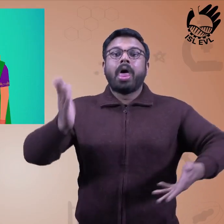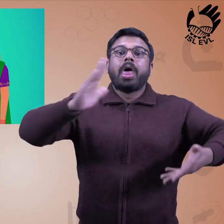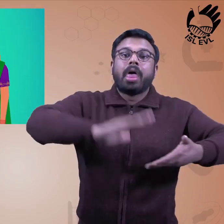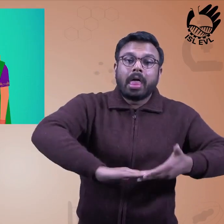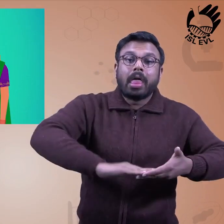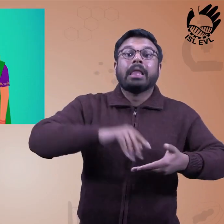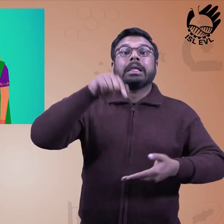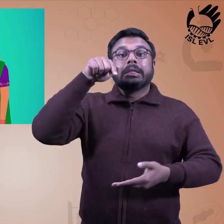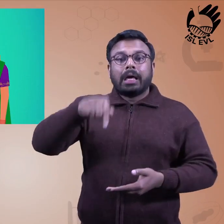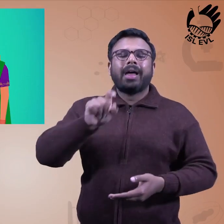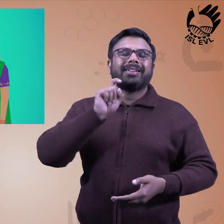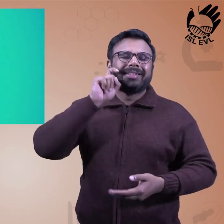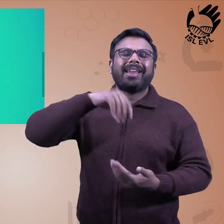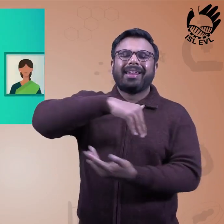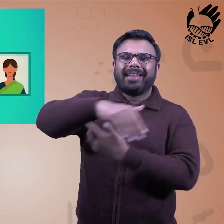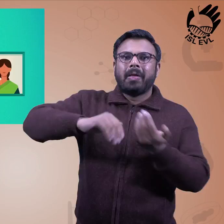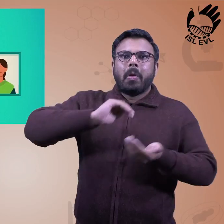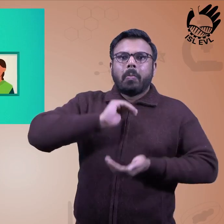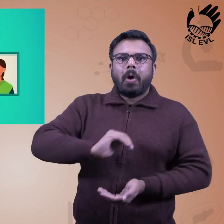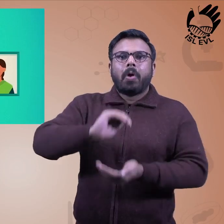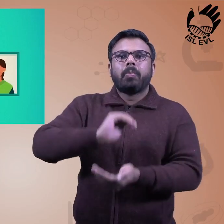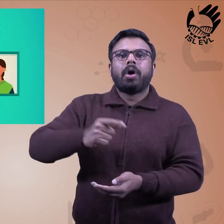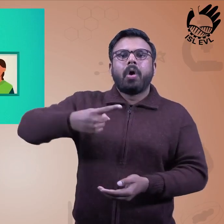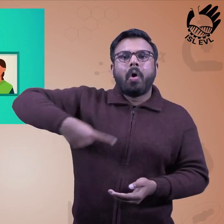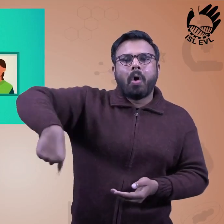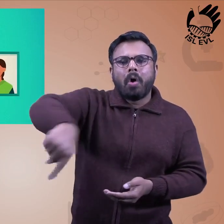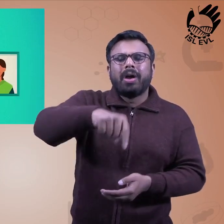small communities.